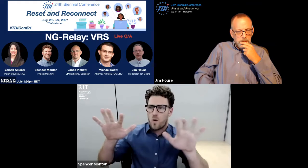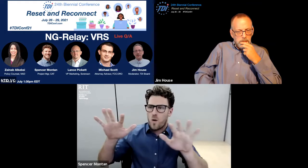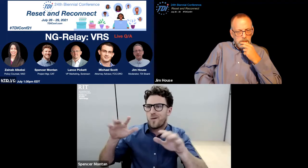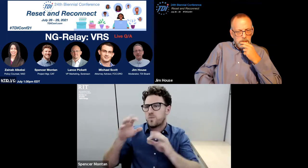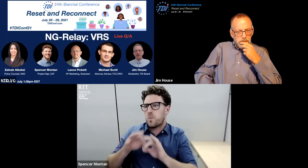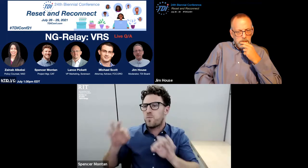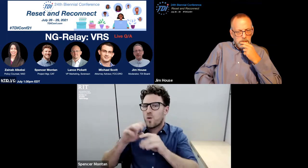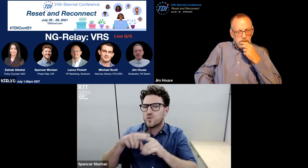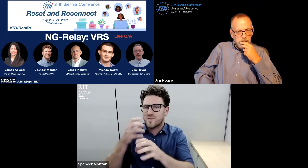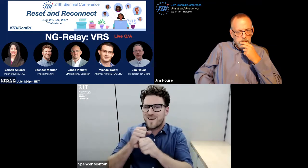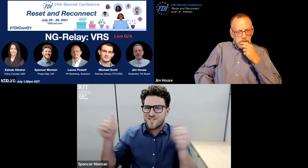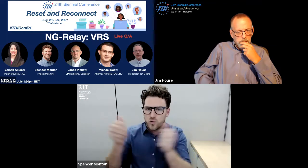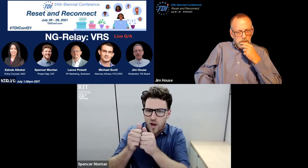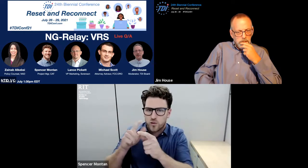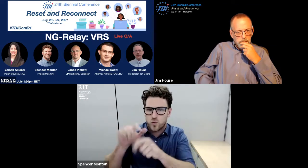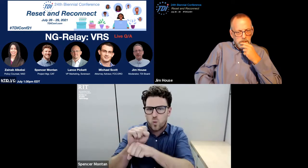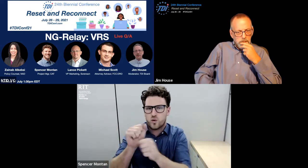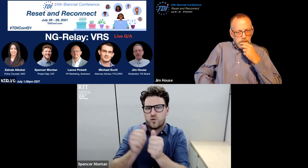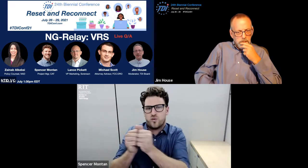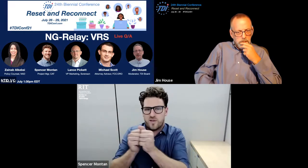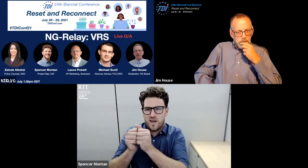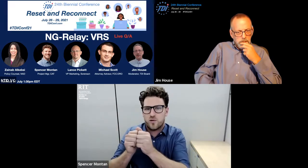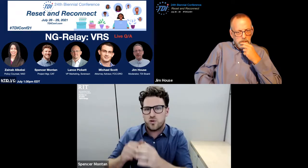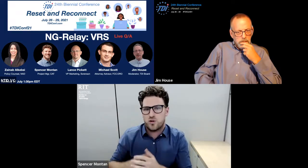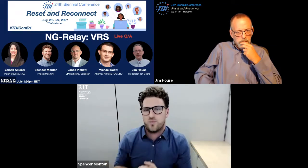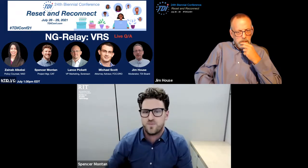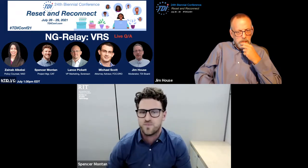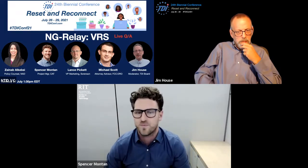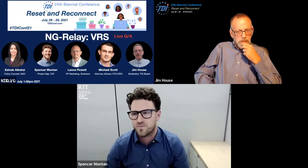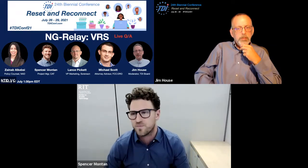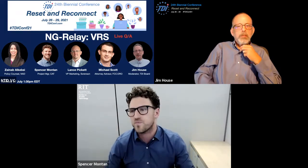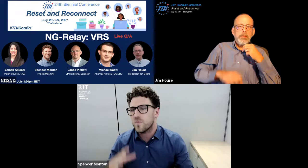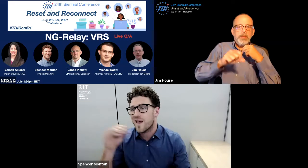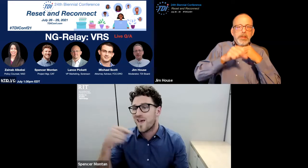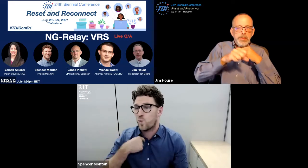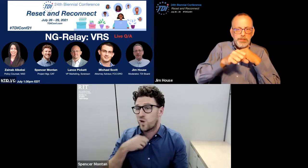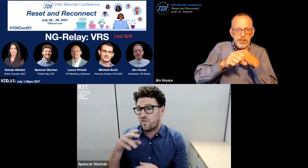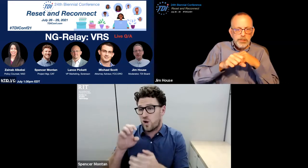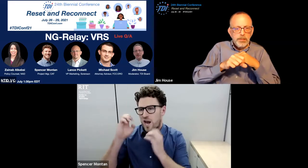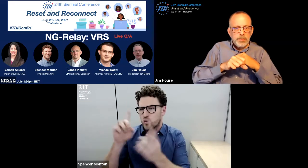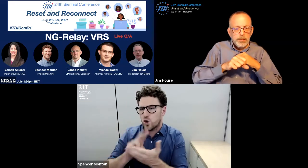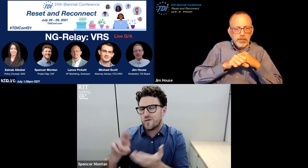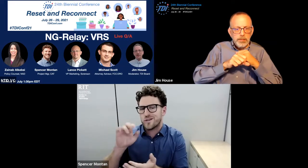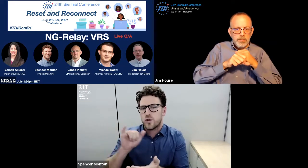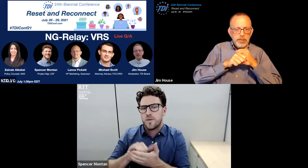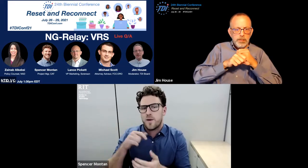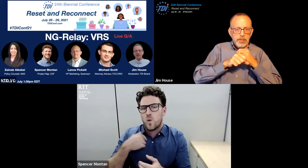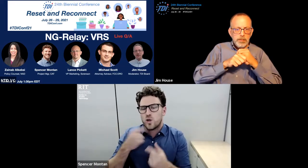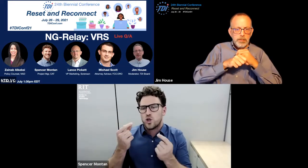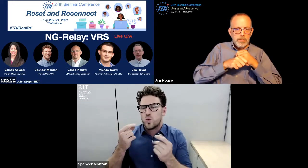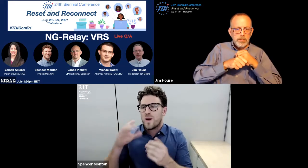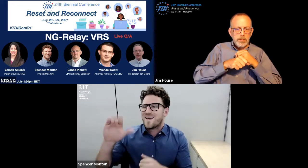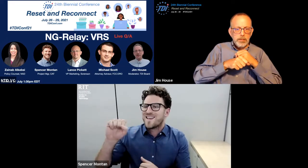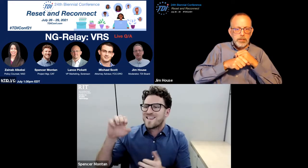own timeline. I know they have their own goals, but it's really important to work together and work with the community. And